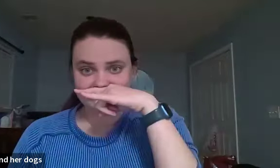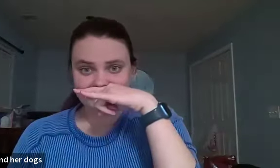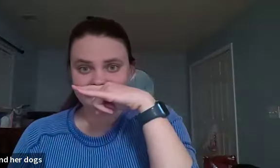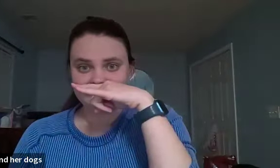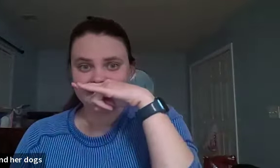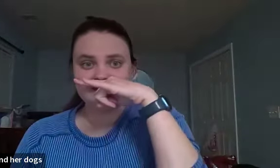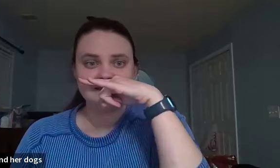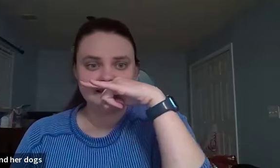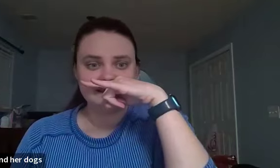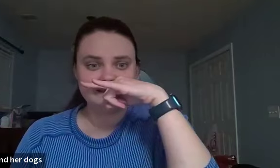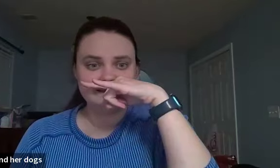kids, kids.